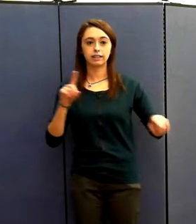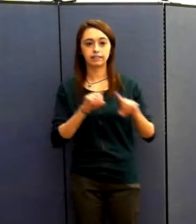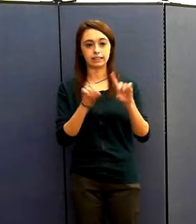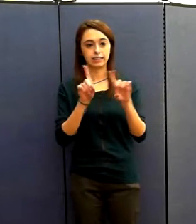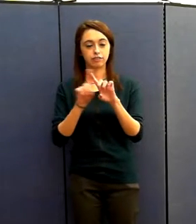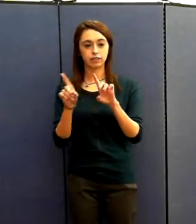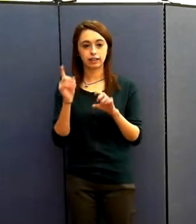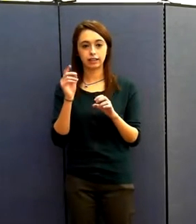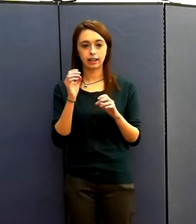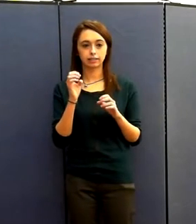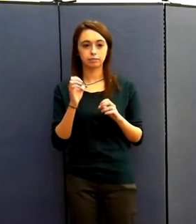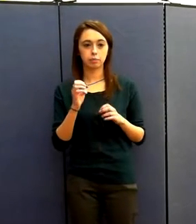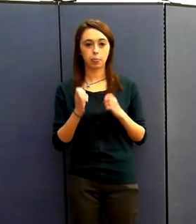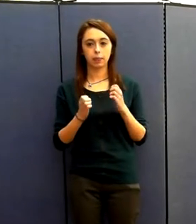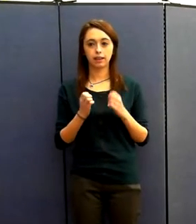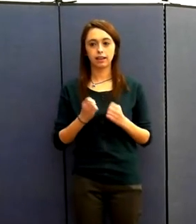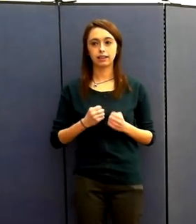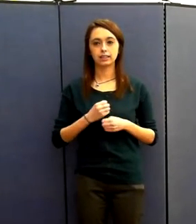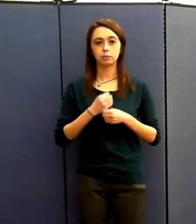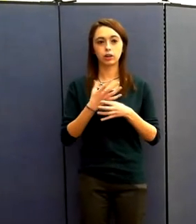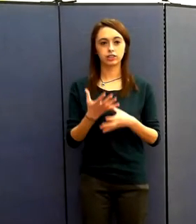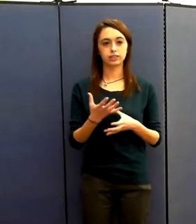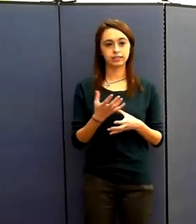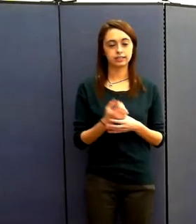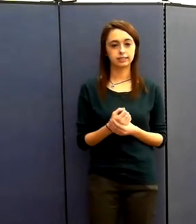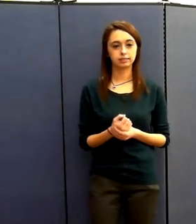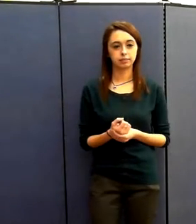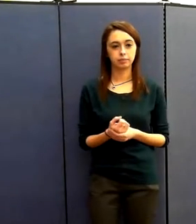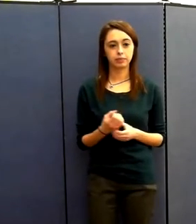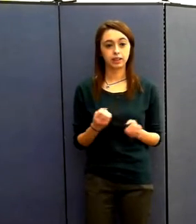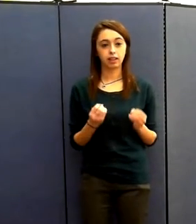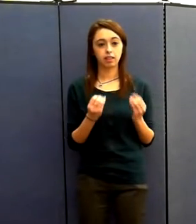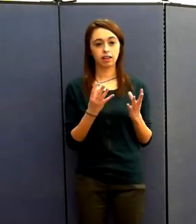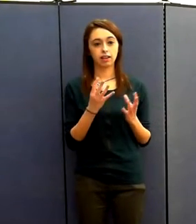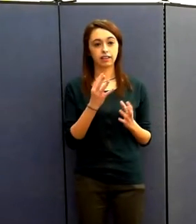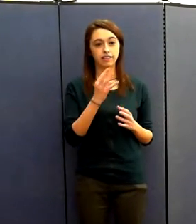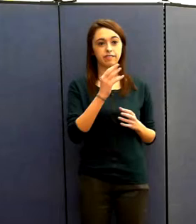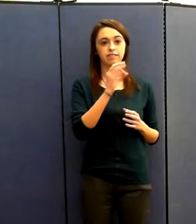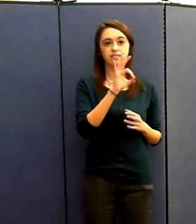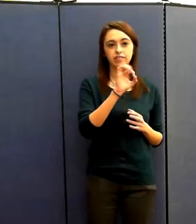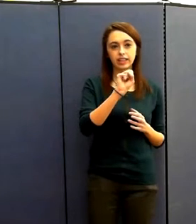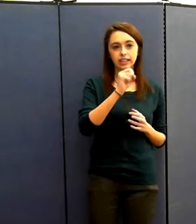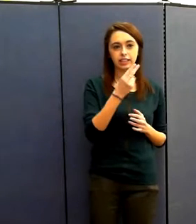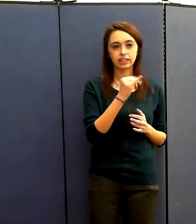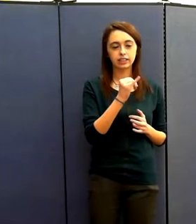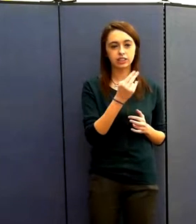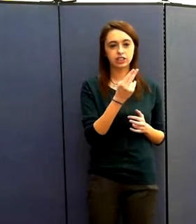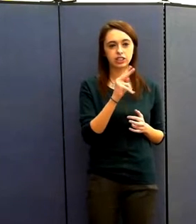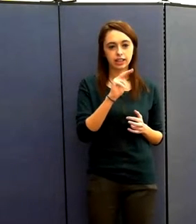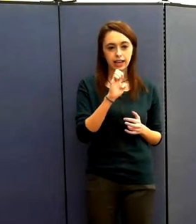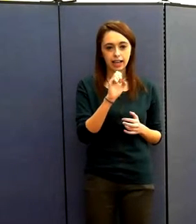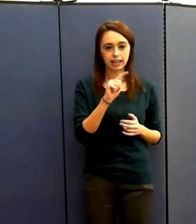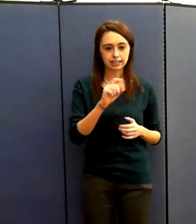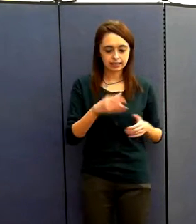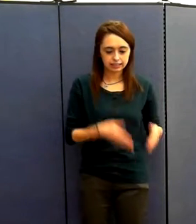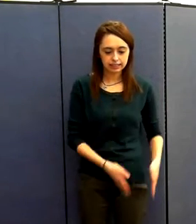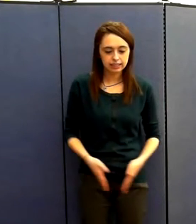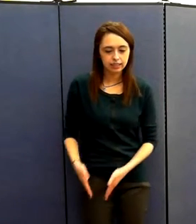femininity. We see lots of fishnets and bright colors, tight skirts, but then also we